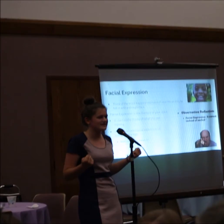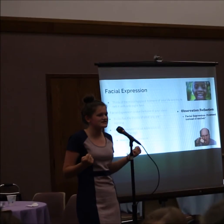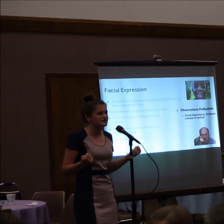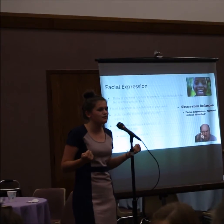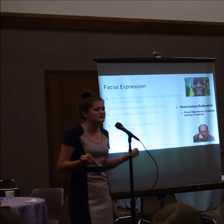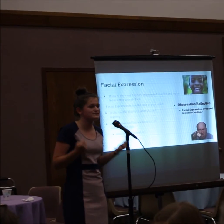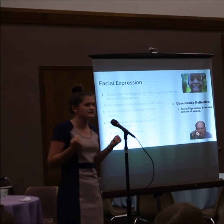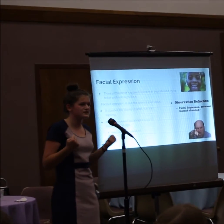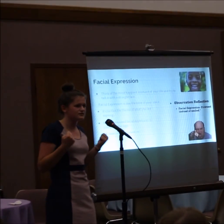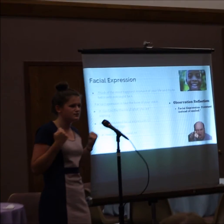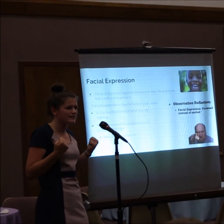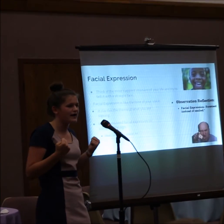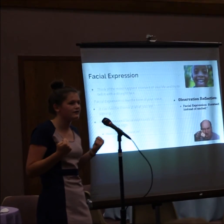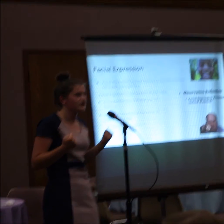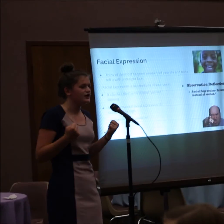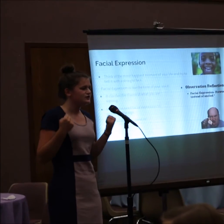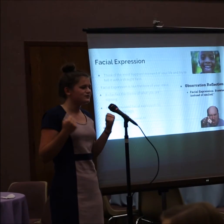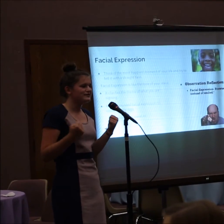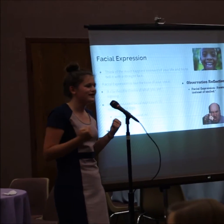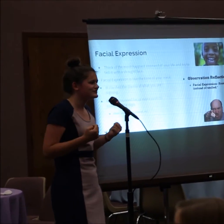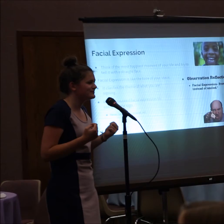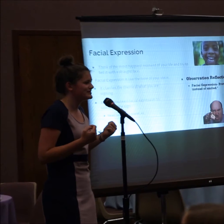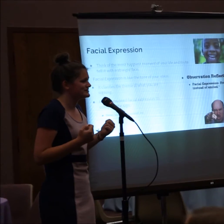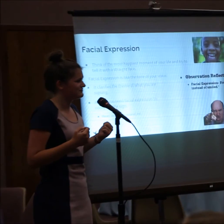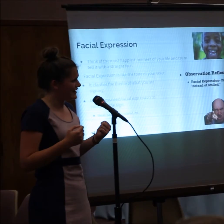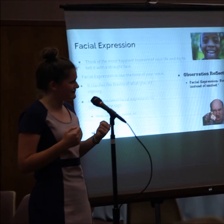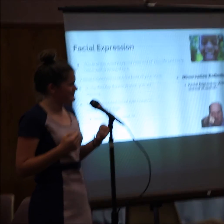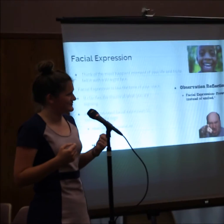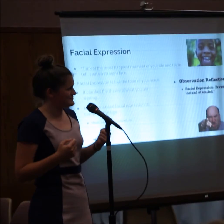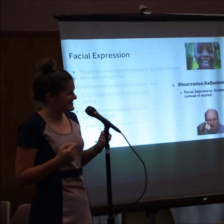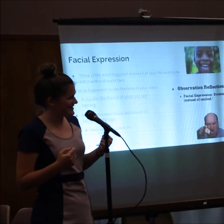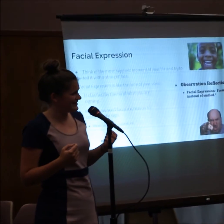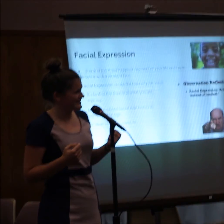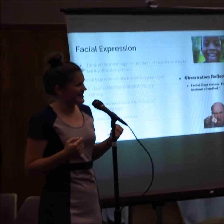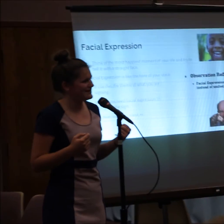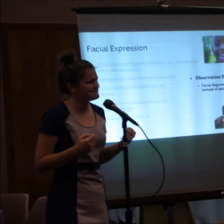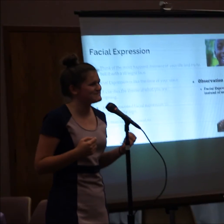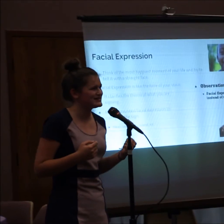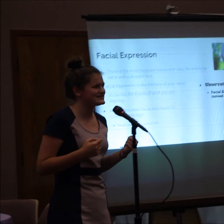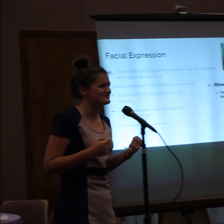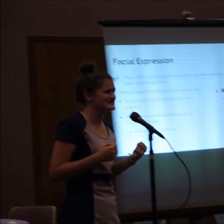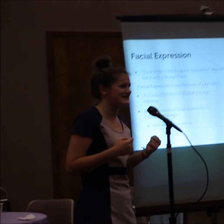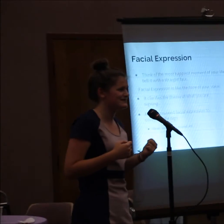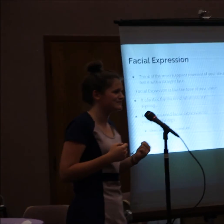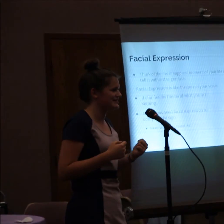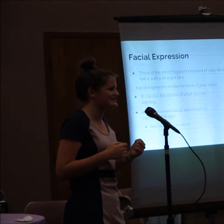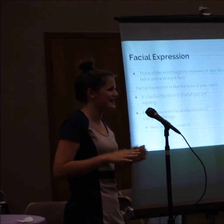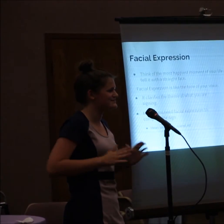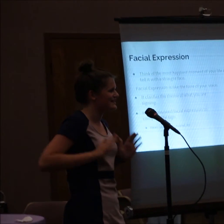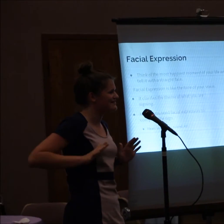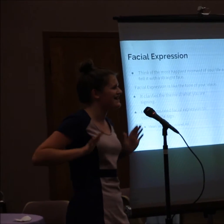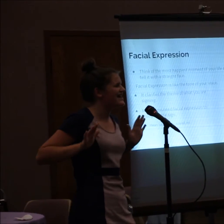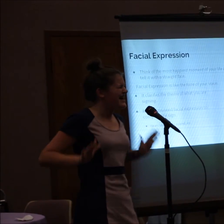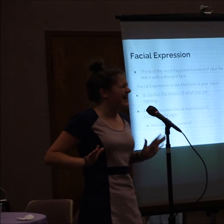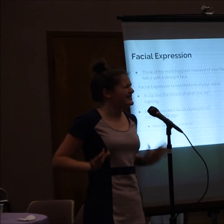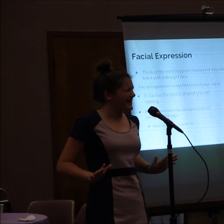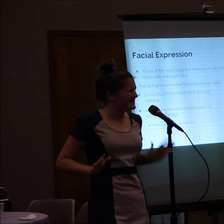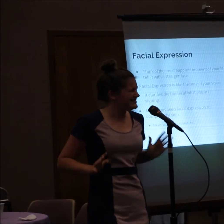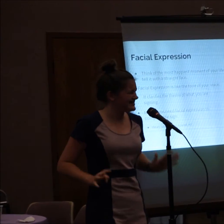get to know, or somebody that you admire, you are not going to frown when you sign. I made this mistake plenty of times, and I thought, I got